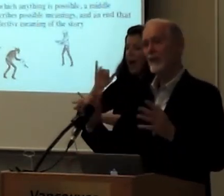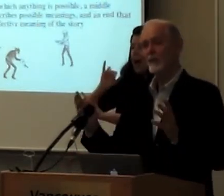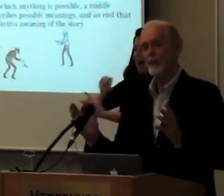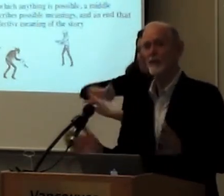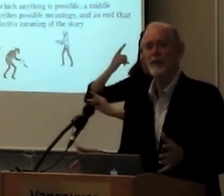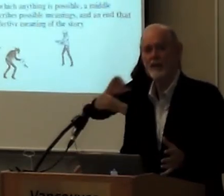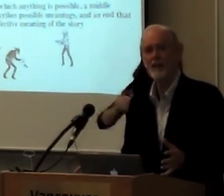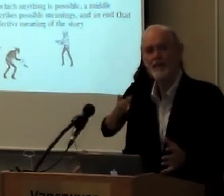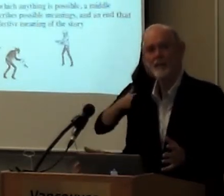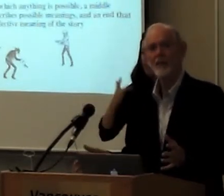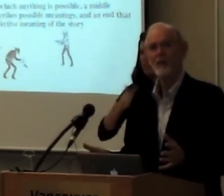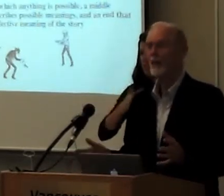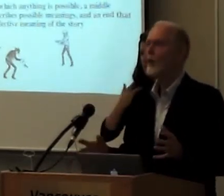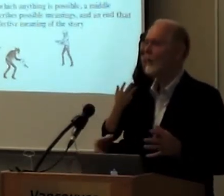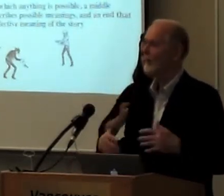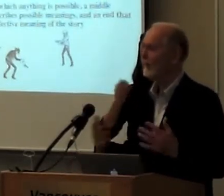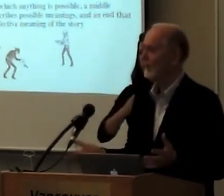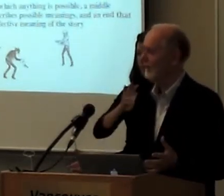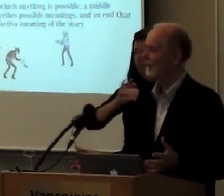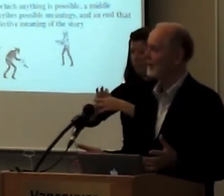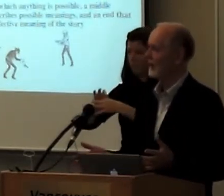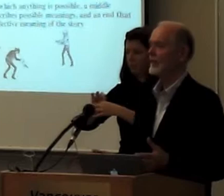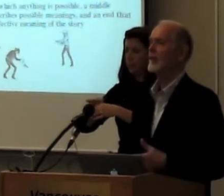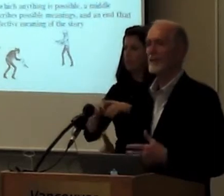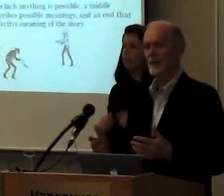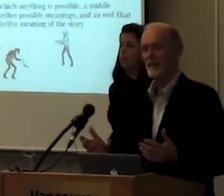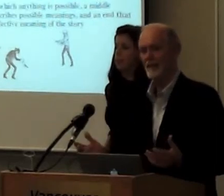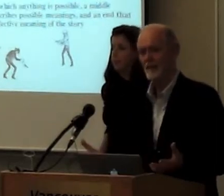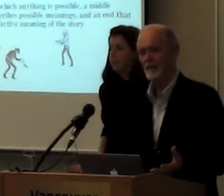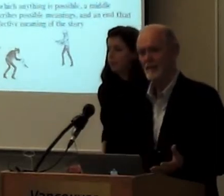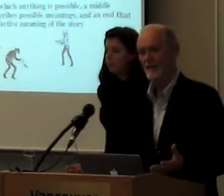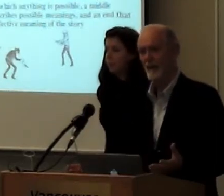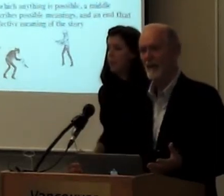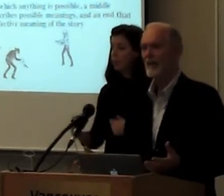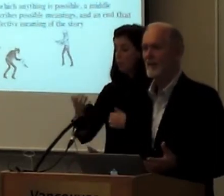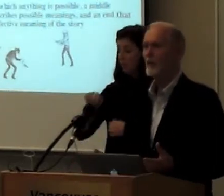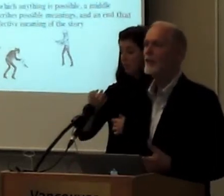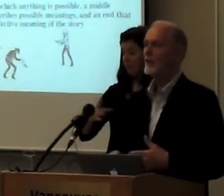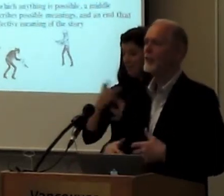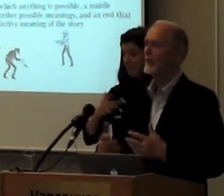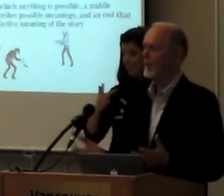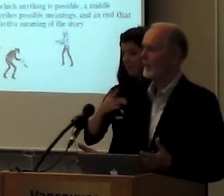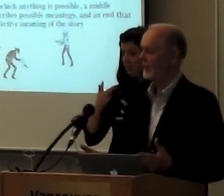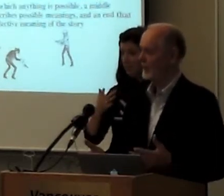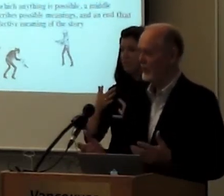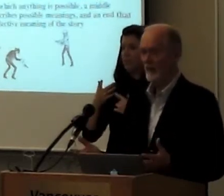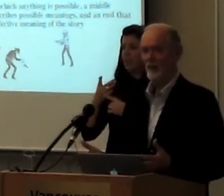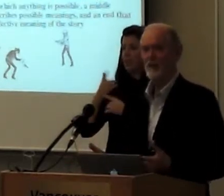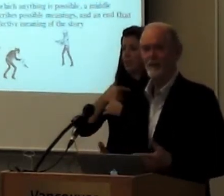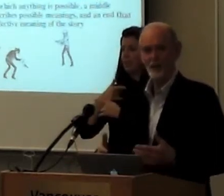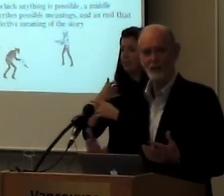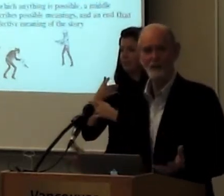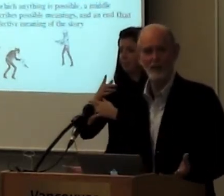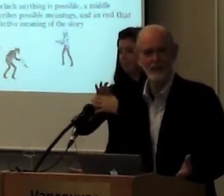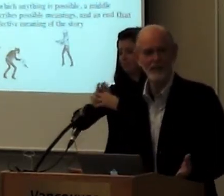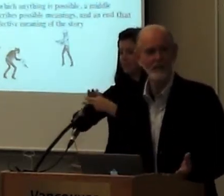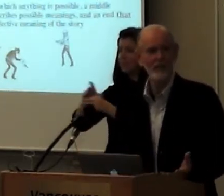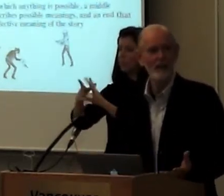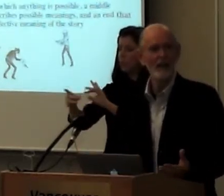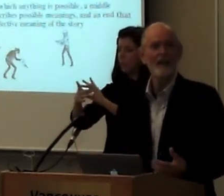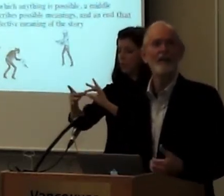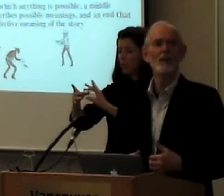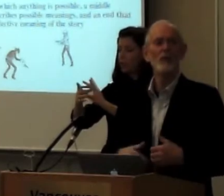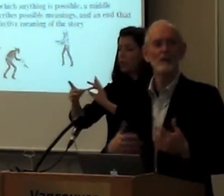have reached the end of a story when you know how to feel about its contents. Stories are unique in doing this for human